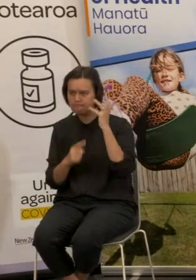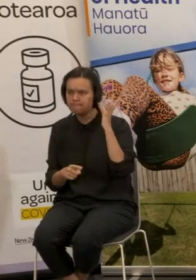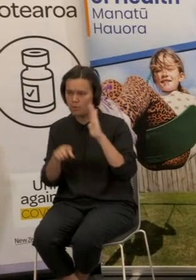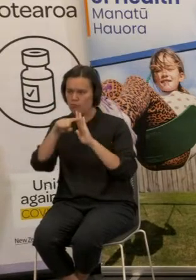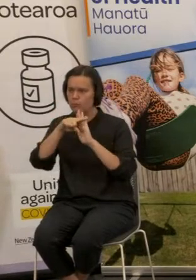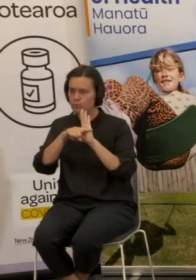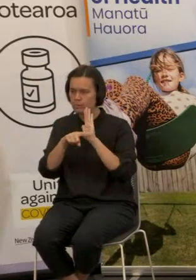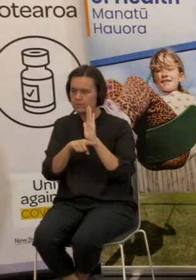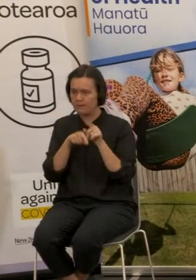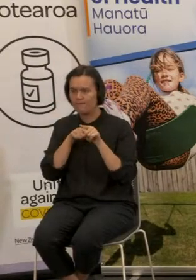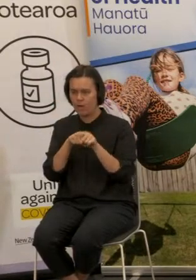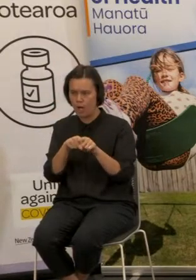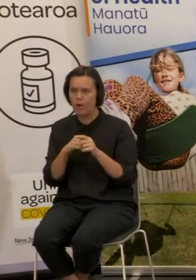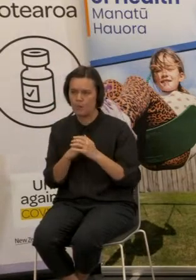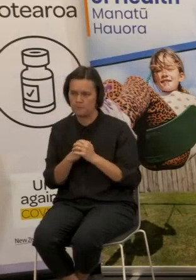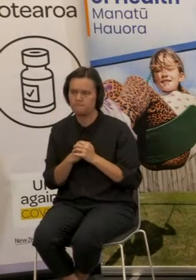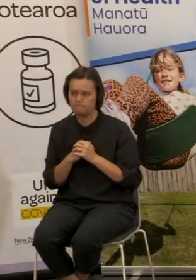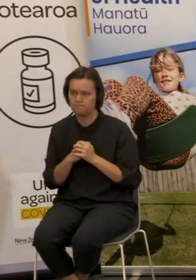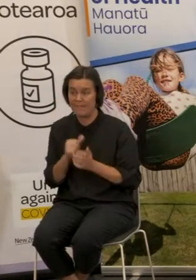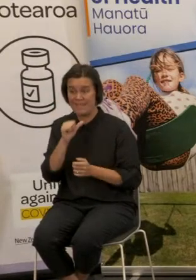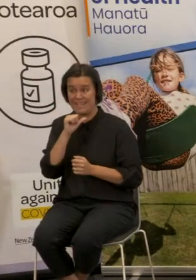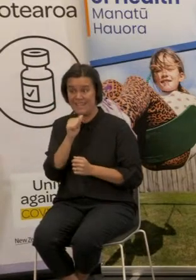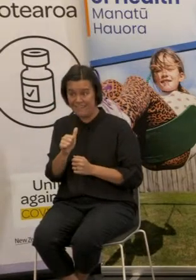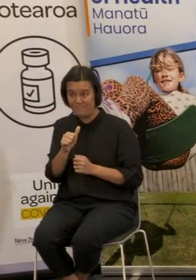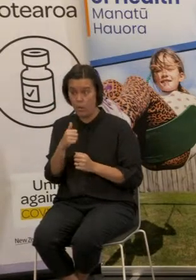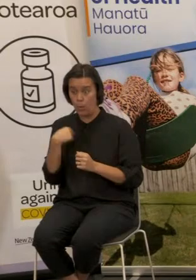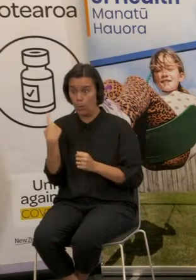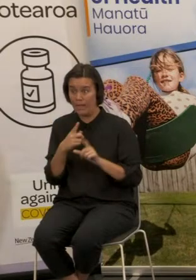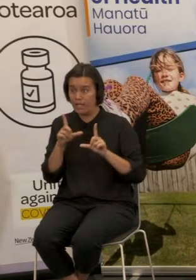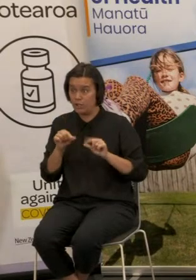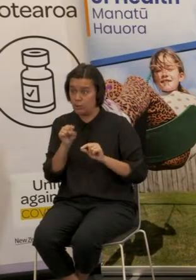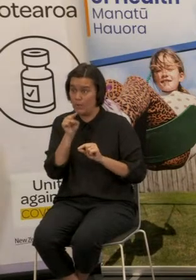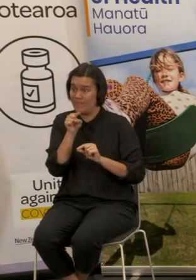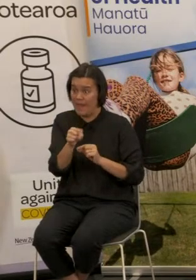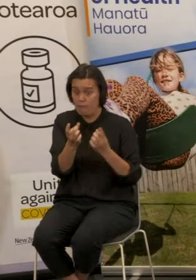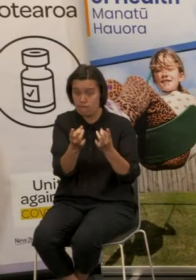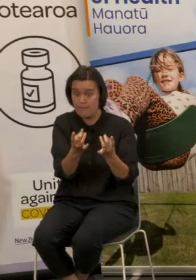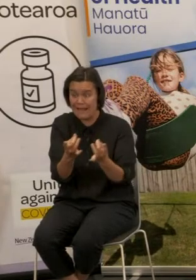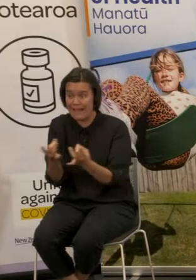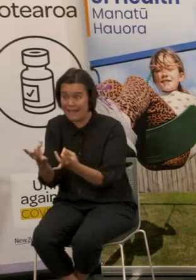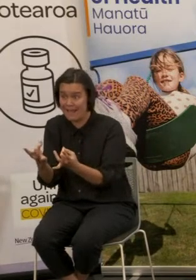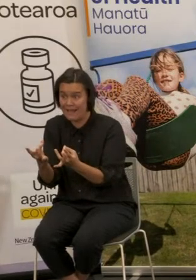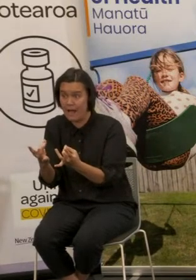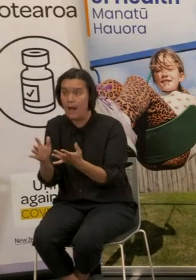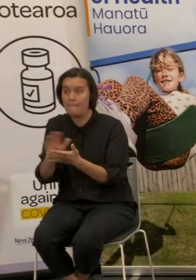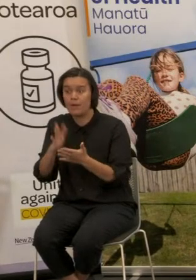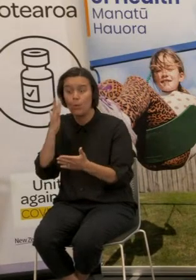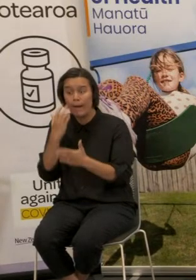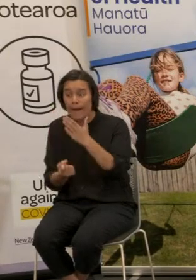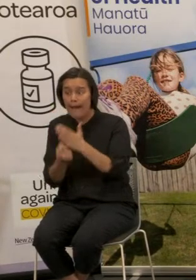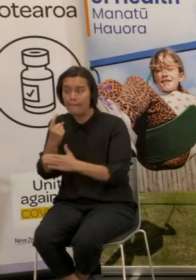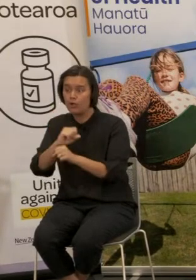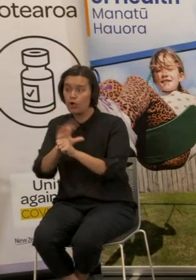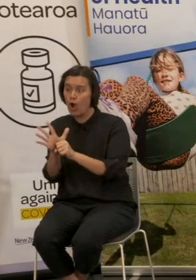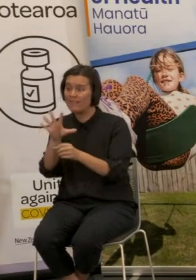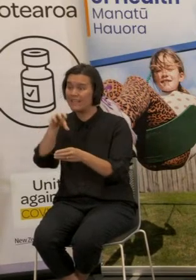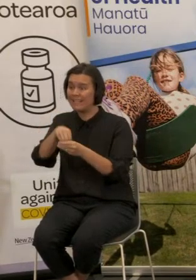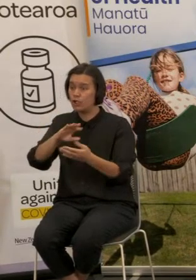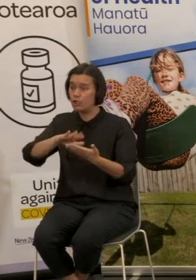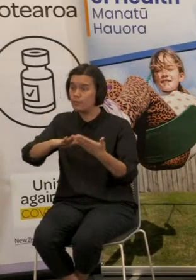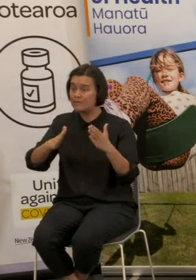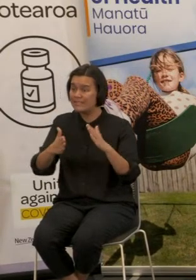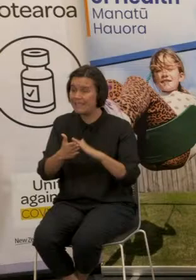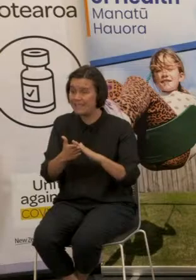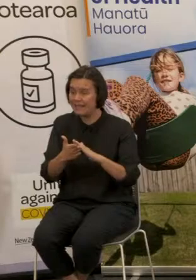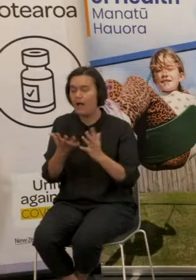Māori communities, because if we do that whānau, we'll have far less a chance of ending up in hospital, and we'll be able to be cared for in our own homes.